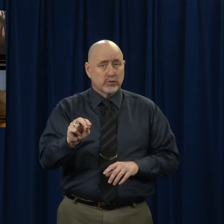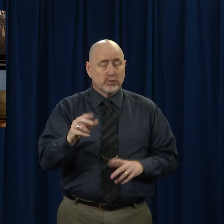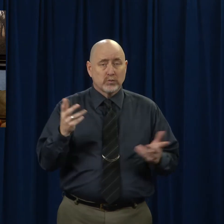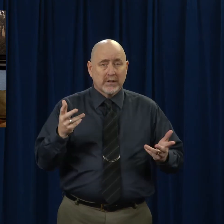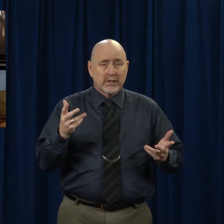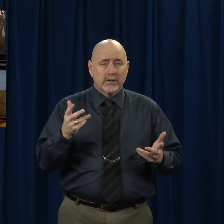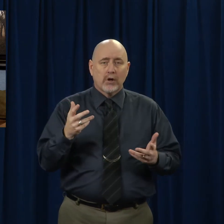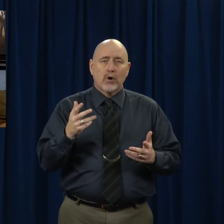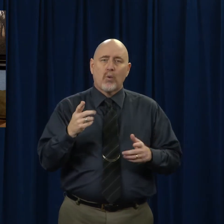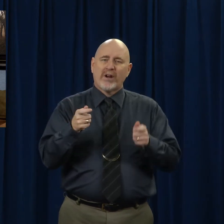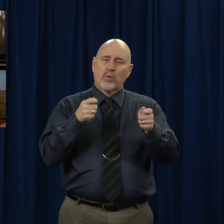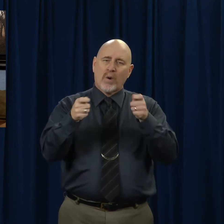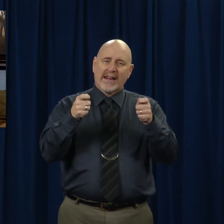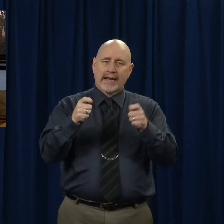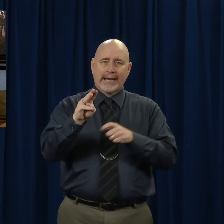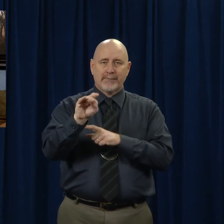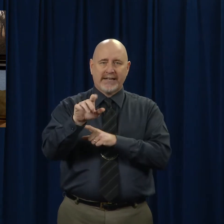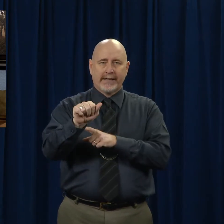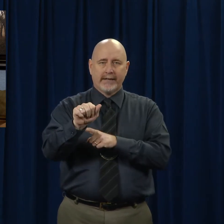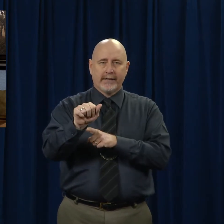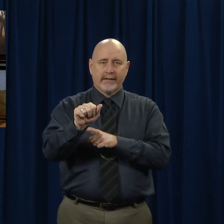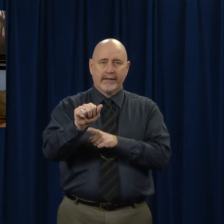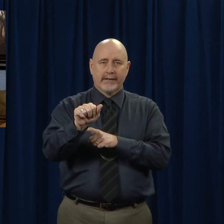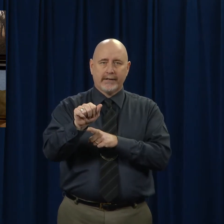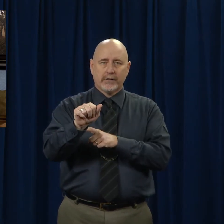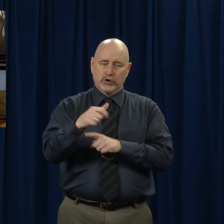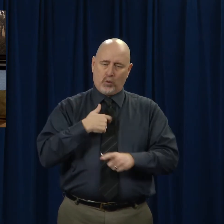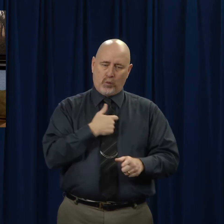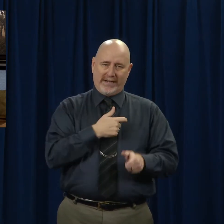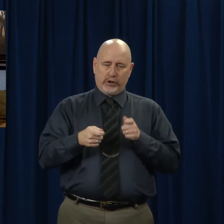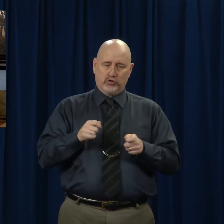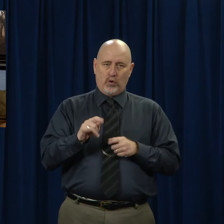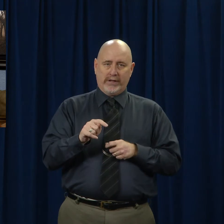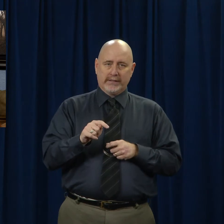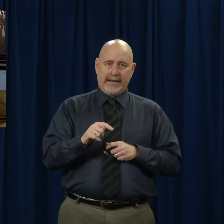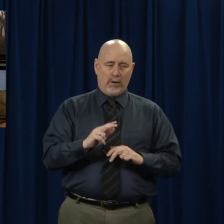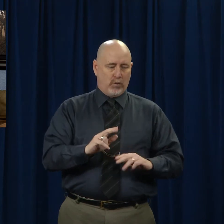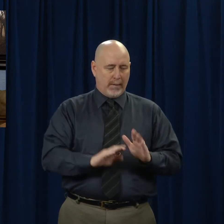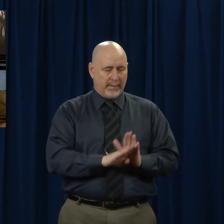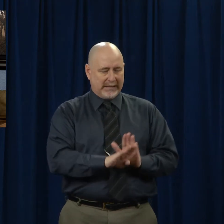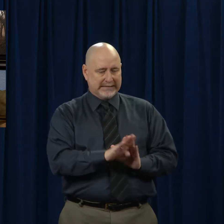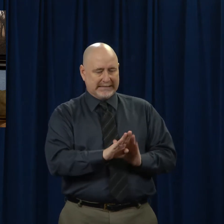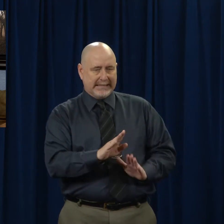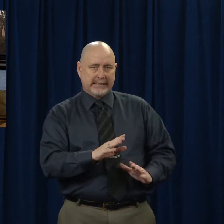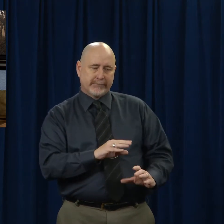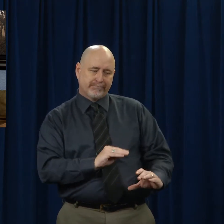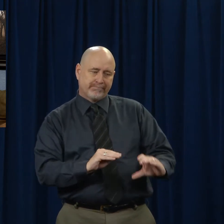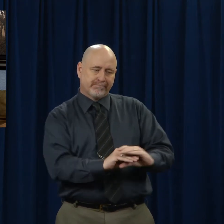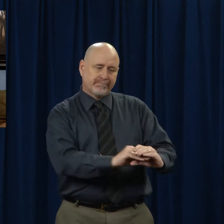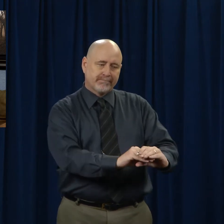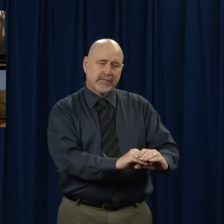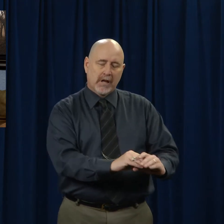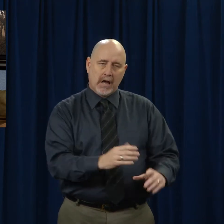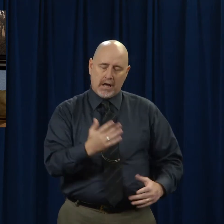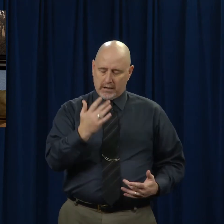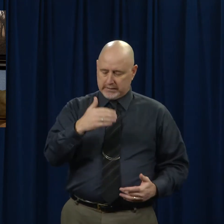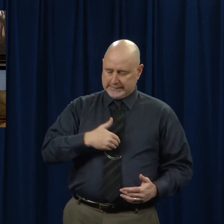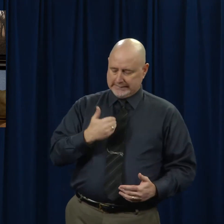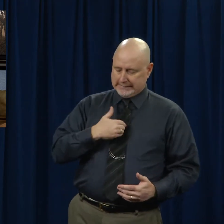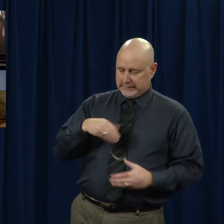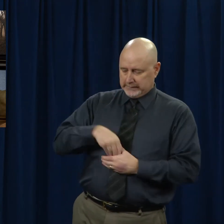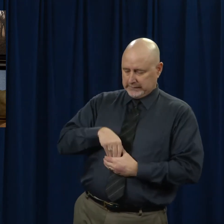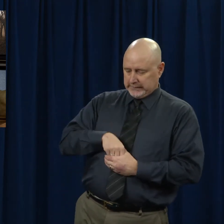that we regulate the media so that we control it, and we're building into our children a